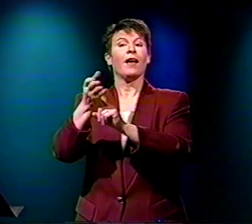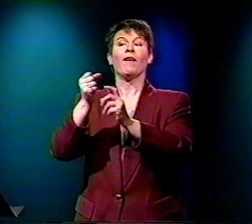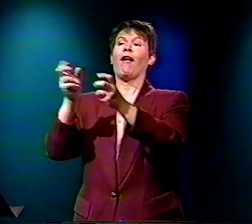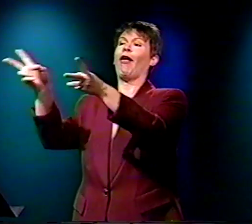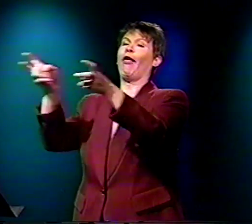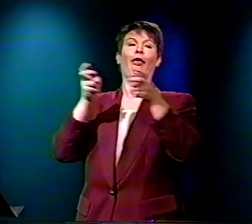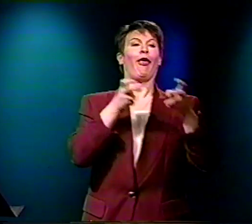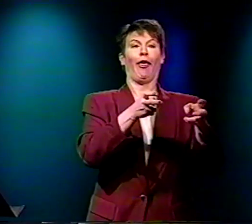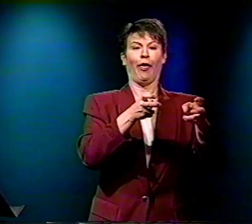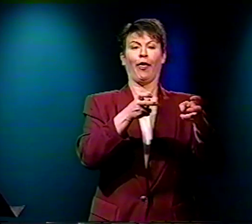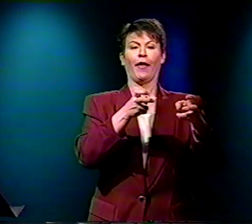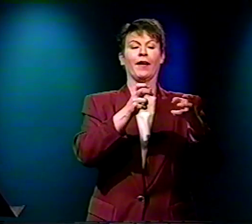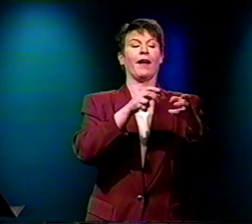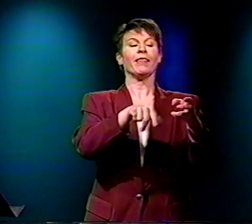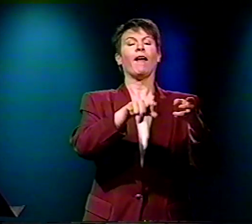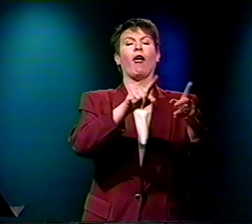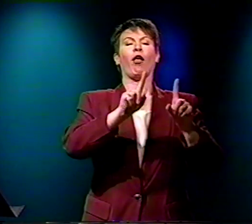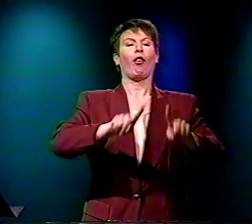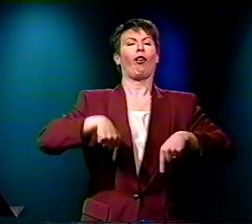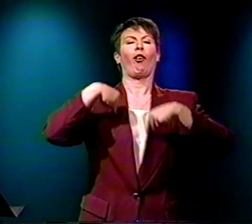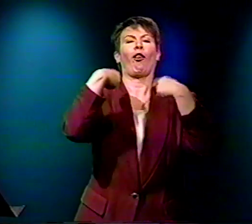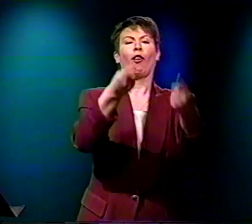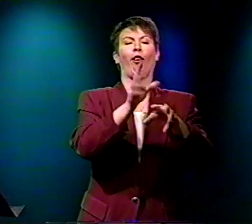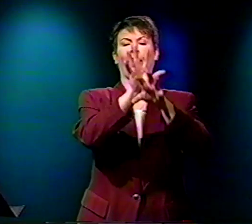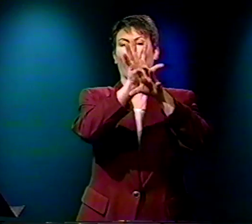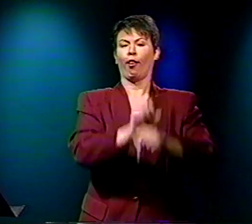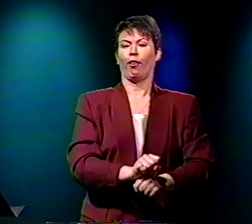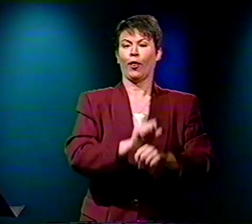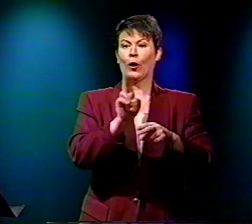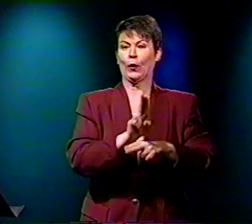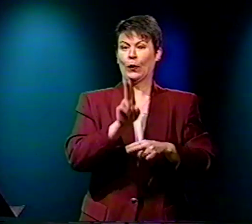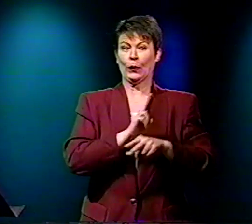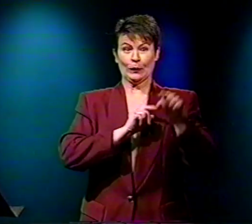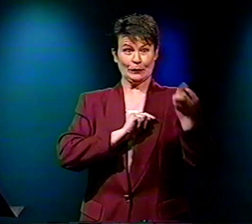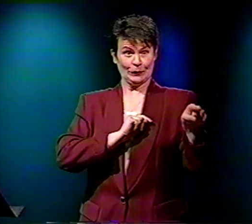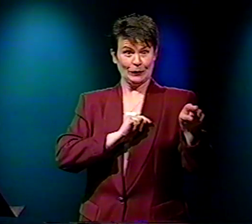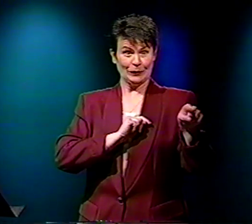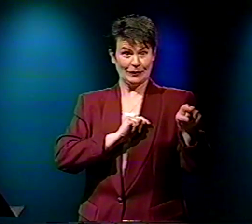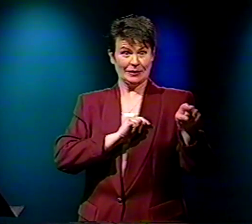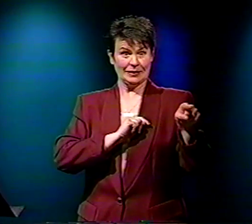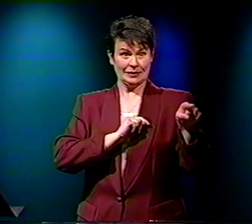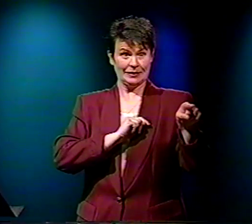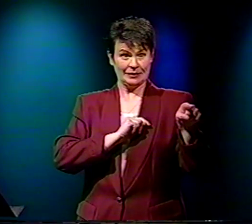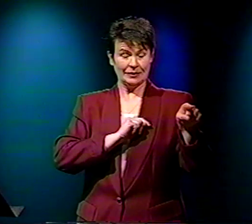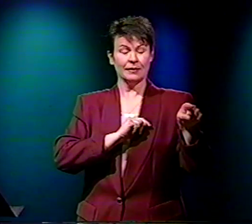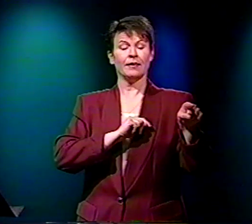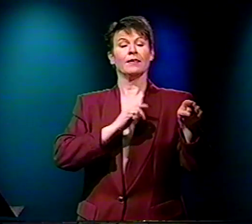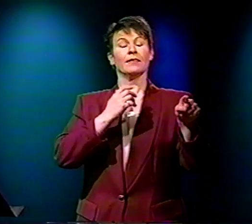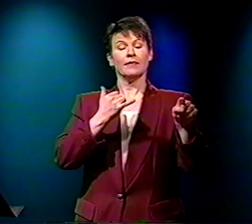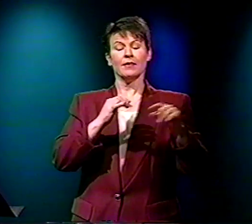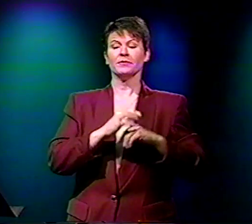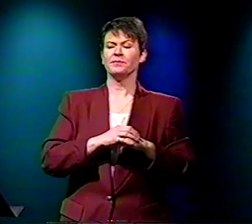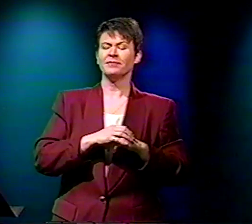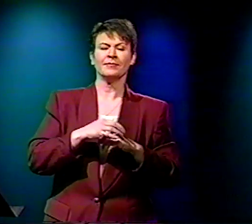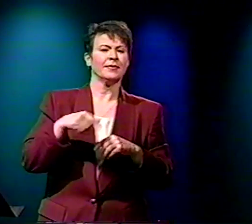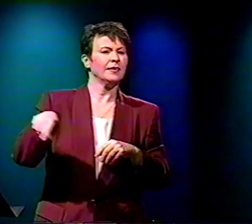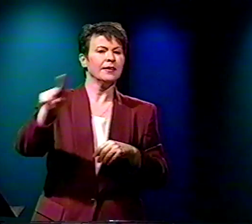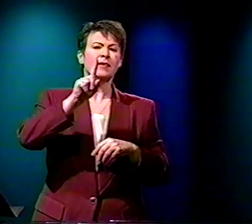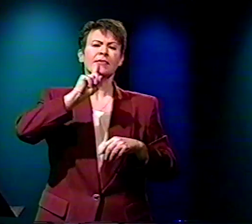cultural perspective, and so they take the superficial denotative use of that sign and apply it in a different situation, and they